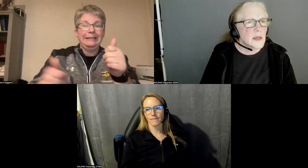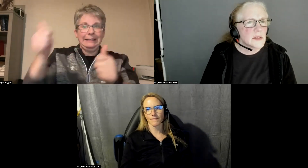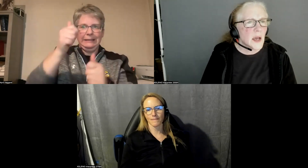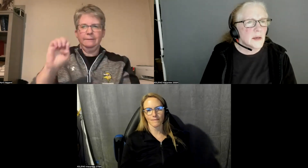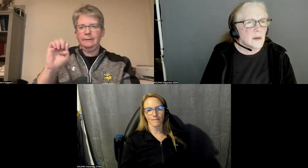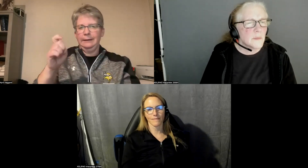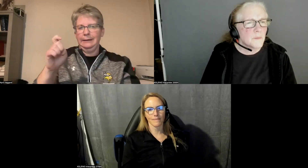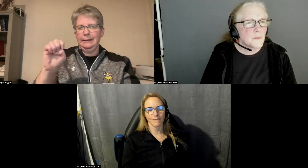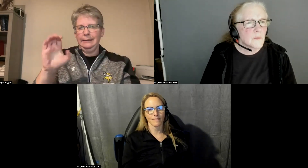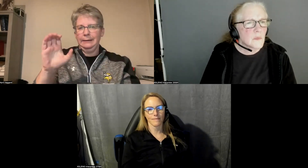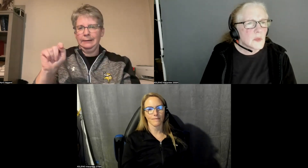Okay, the next item